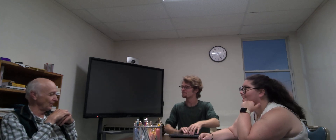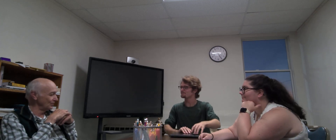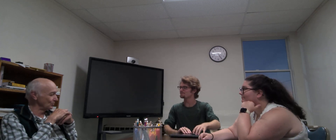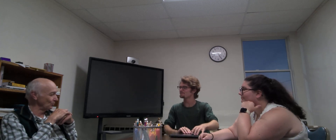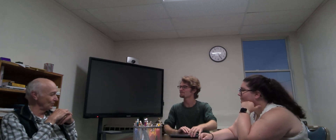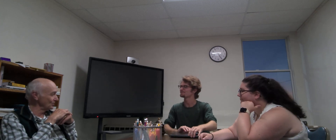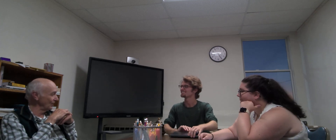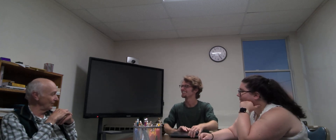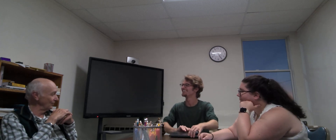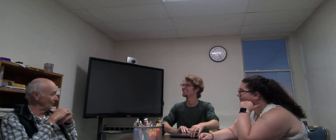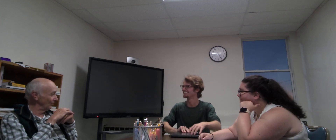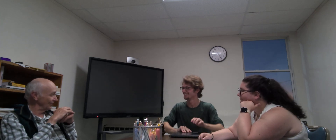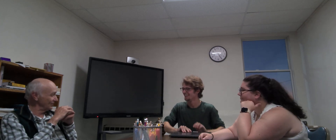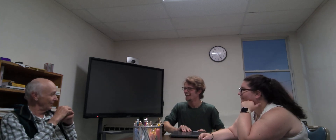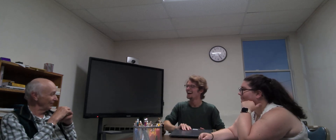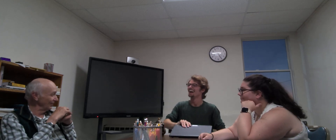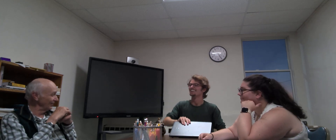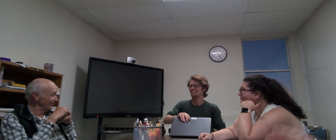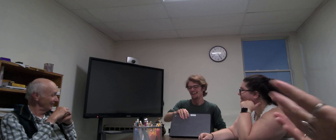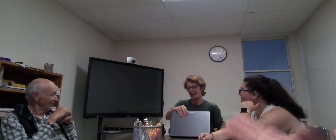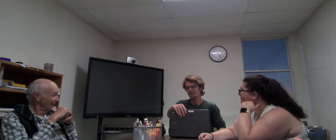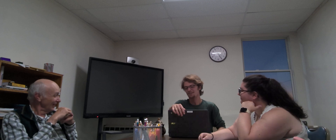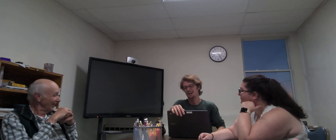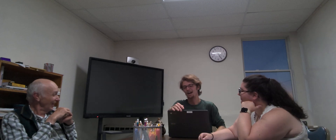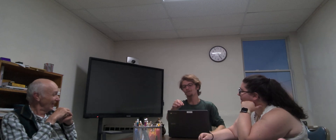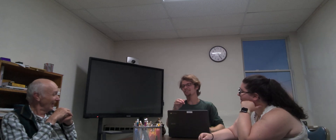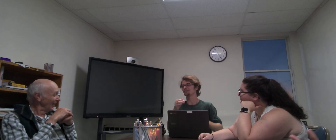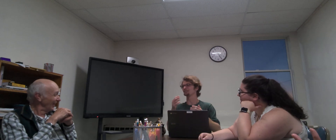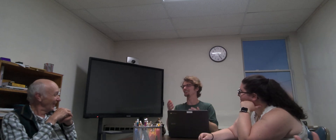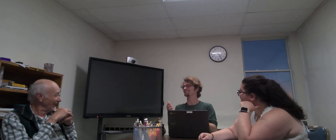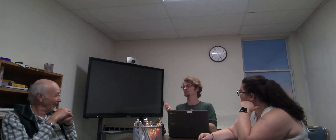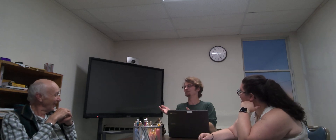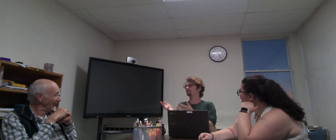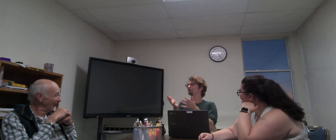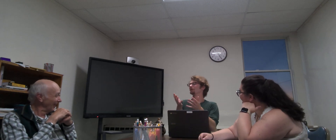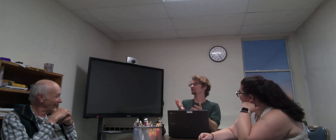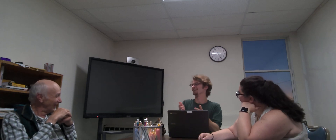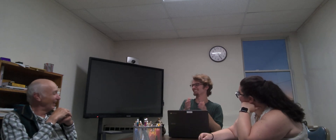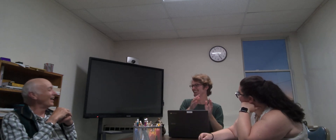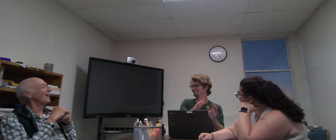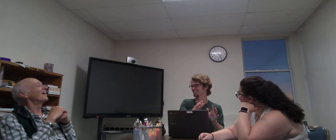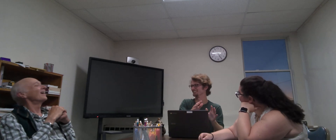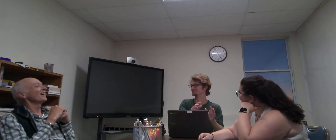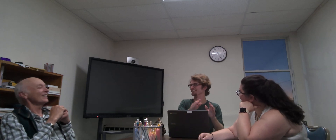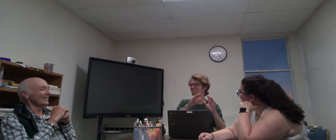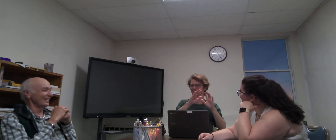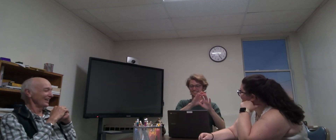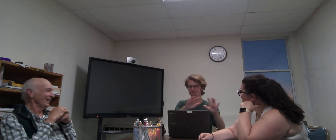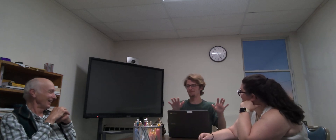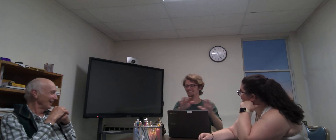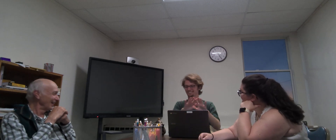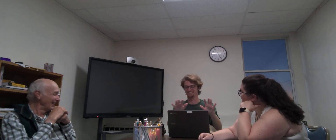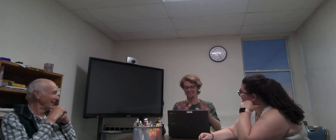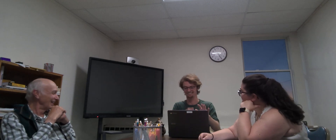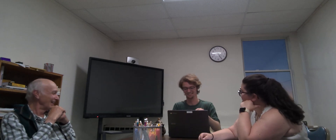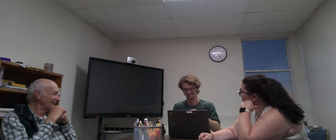charades as well, it's not. Yes. Sign language. Well, sign I language. want when our you think charades about to it. inform our sign Oh, language, but okay. let's do a base of sign language